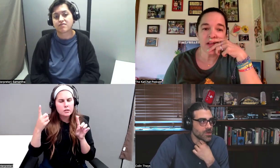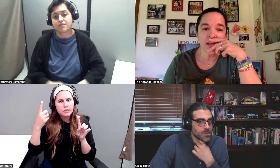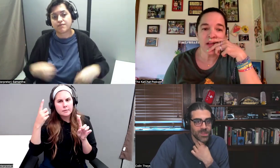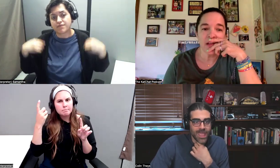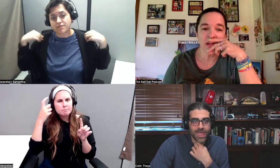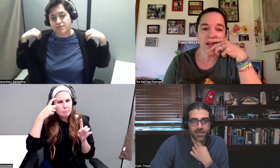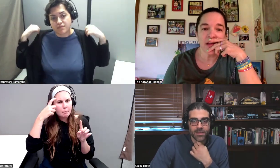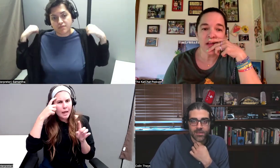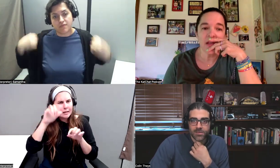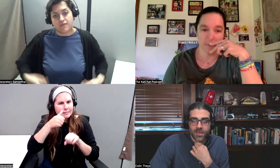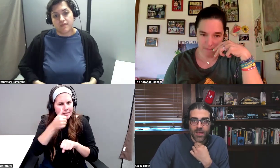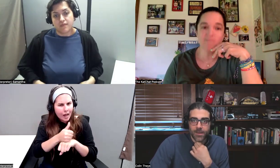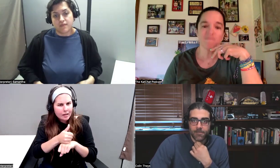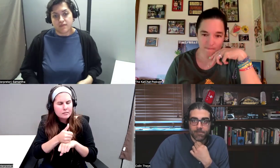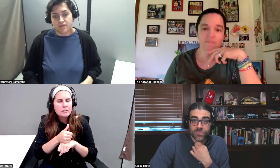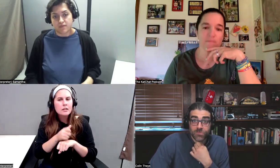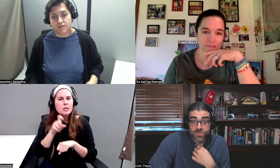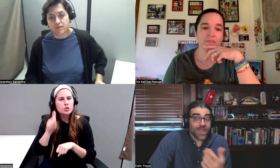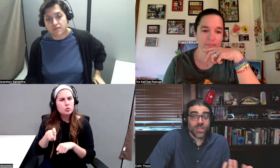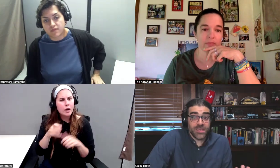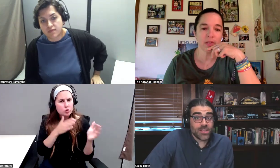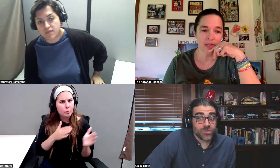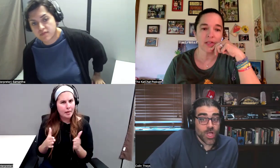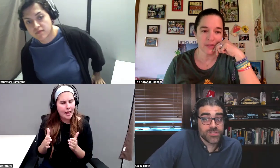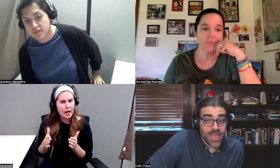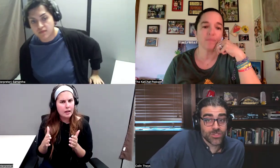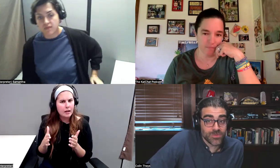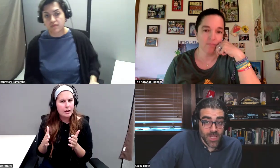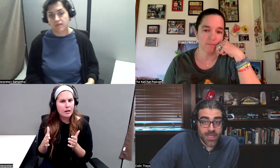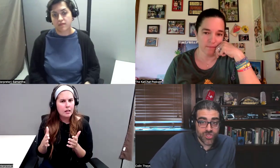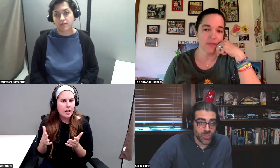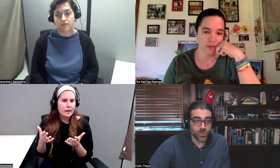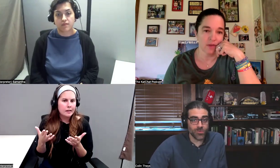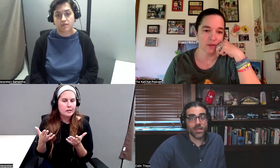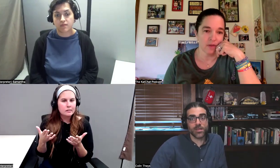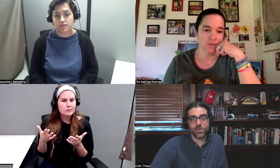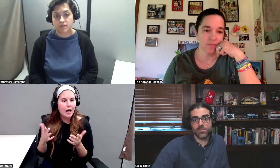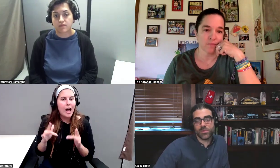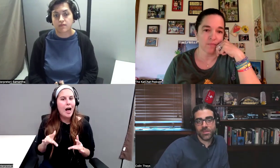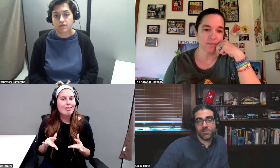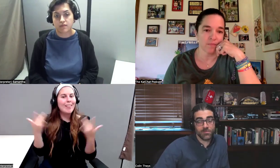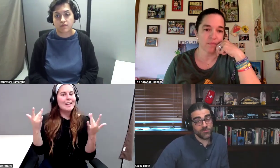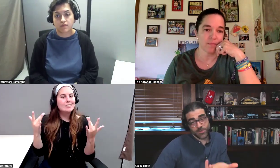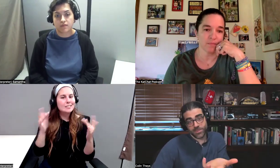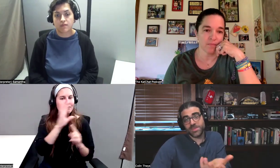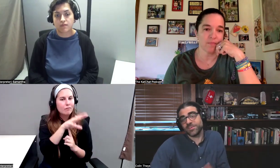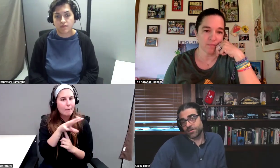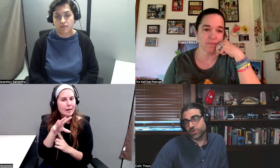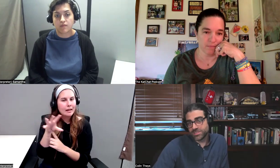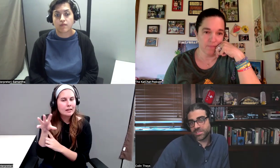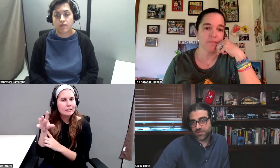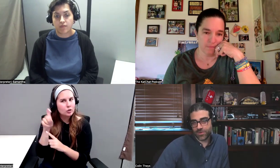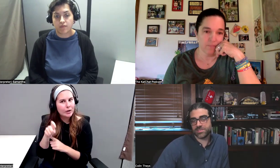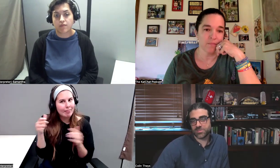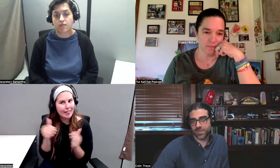to plan um like a largely natural light shoot, right? Like when the Pisac